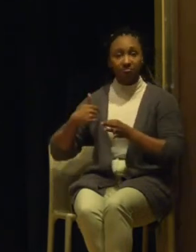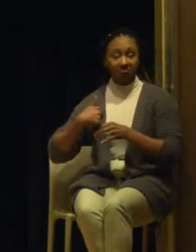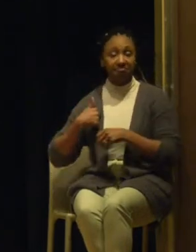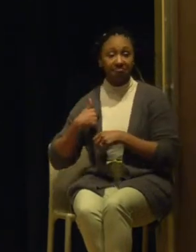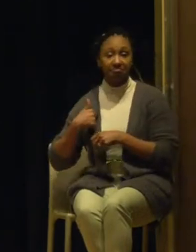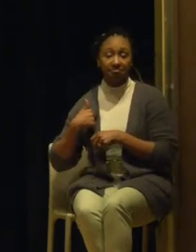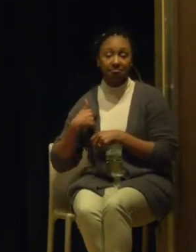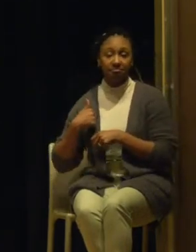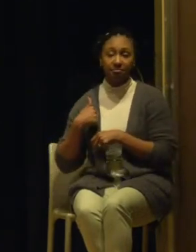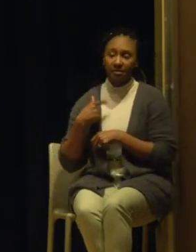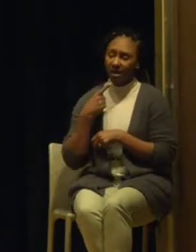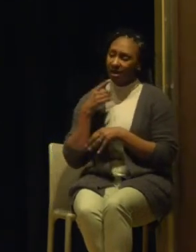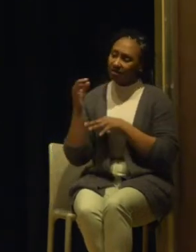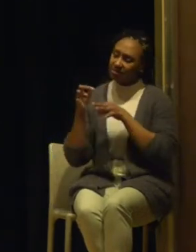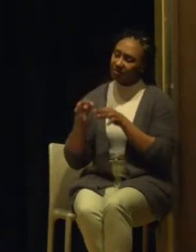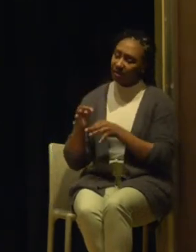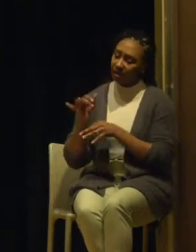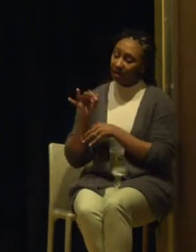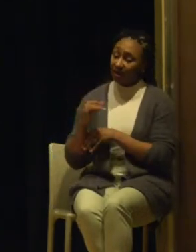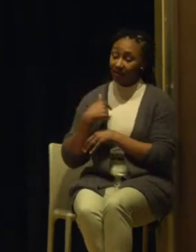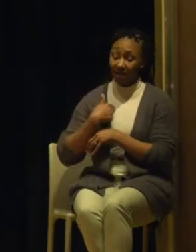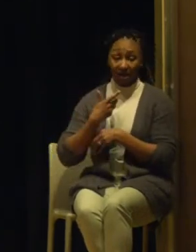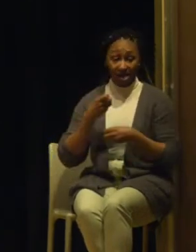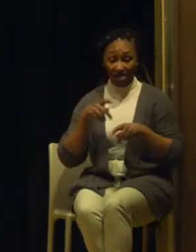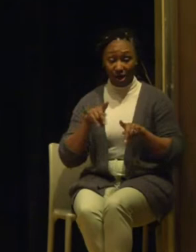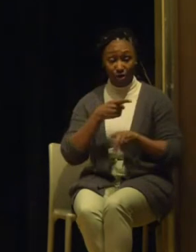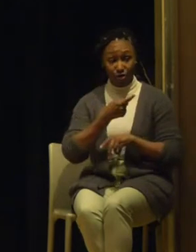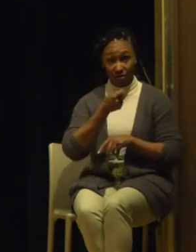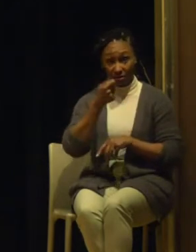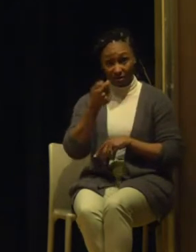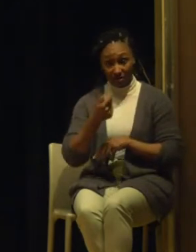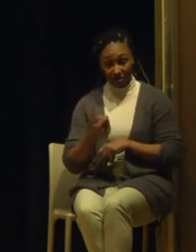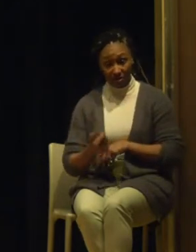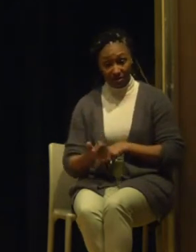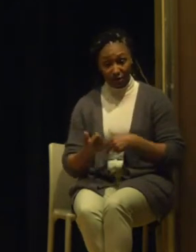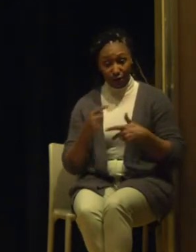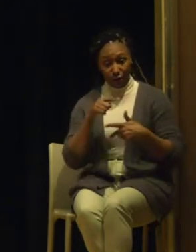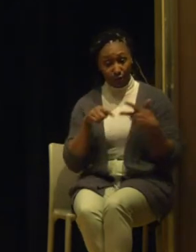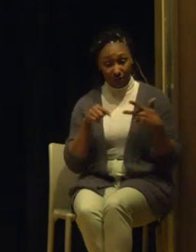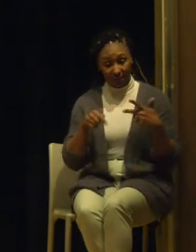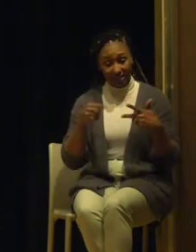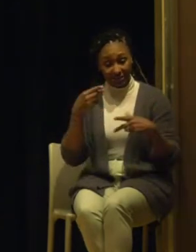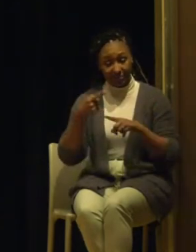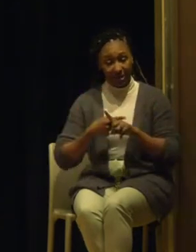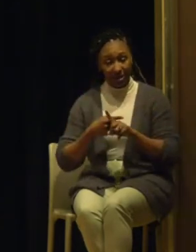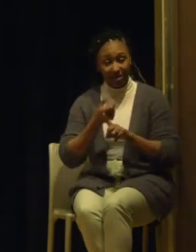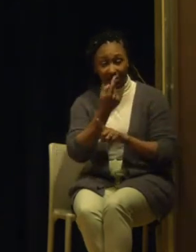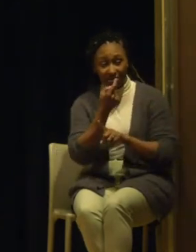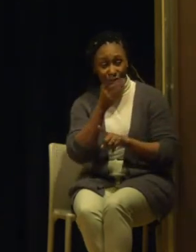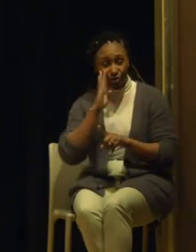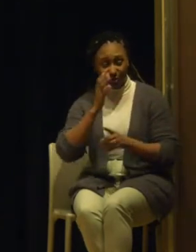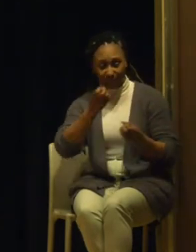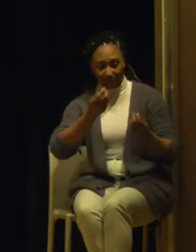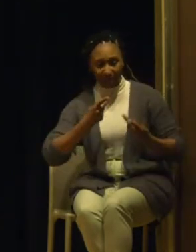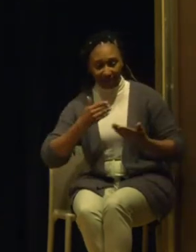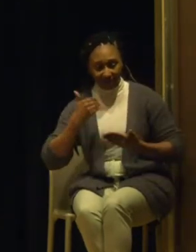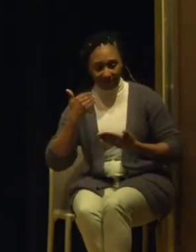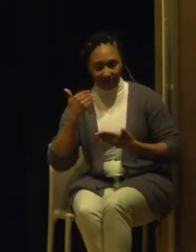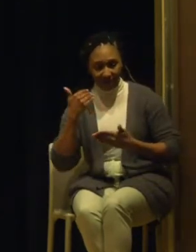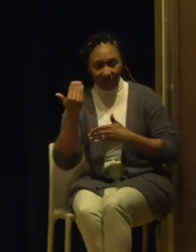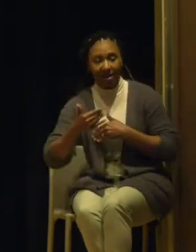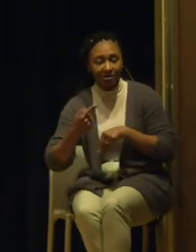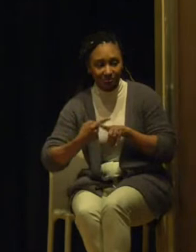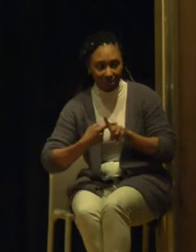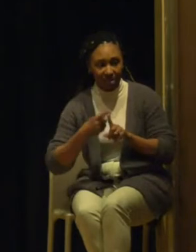to this minister, I said, well, if I let you take off 3 videos this month, you'll be back next month with 3 more